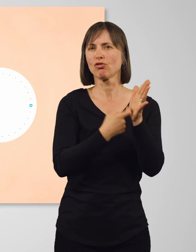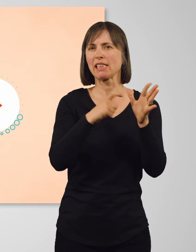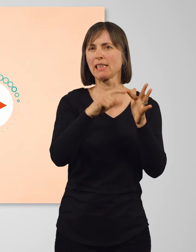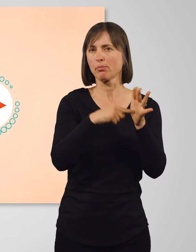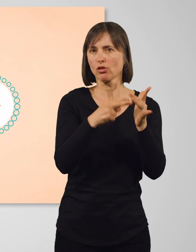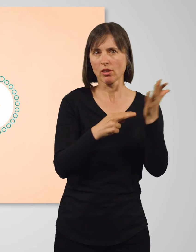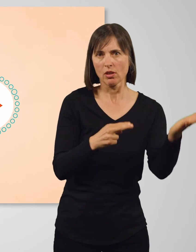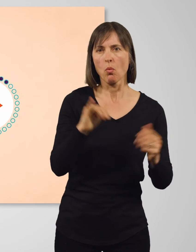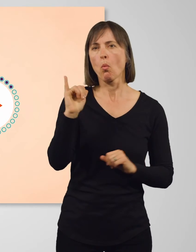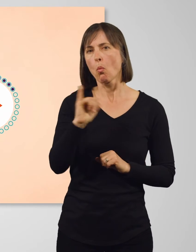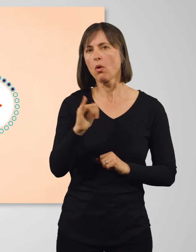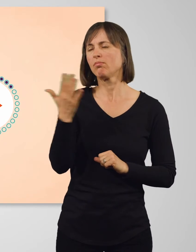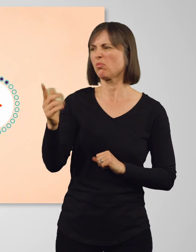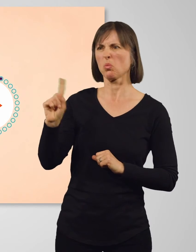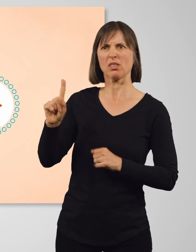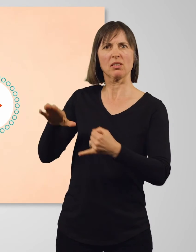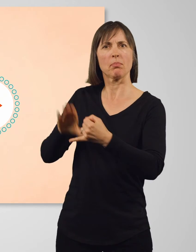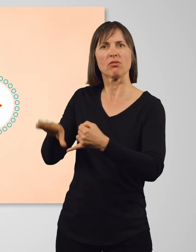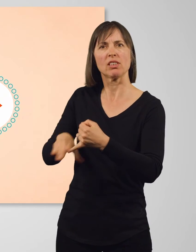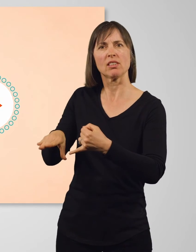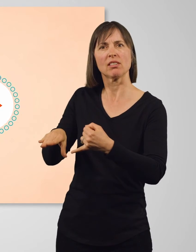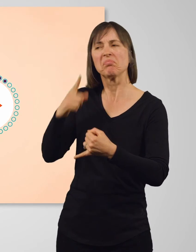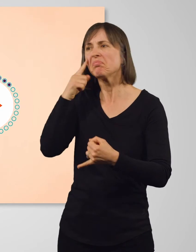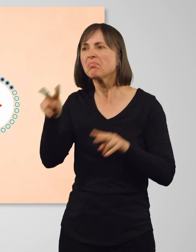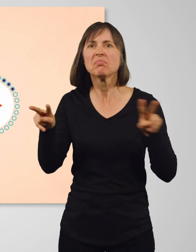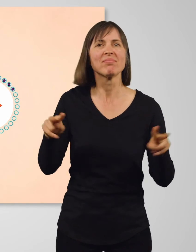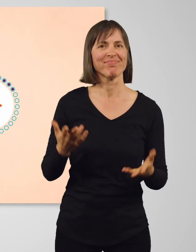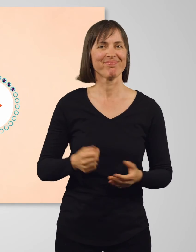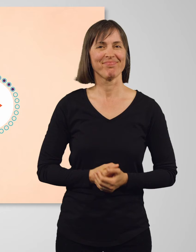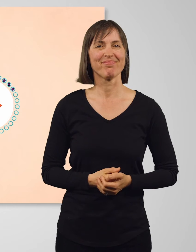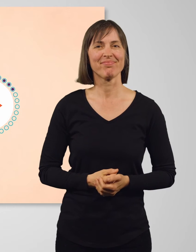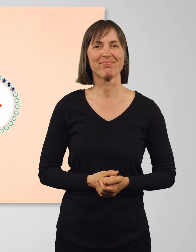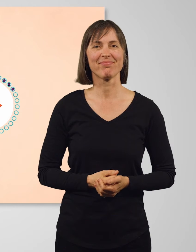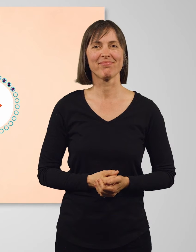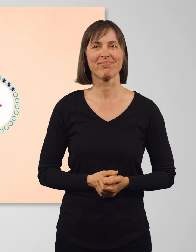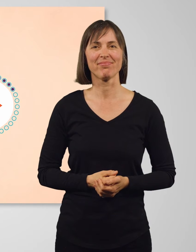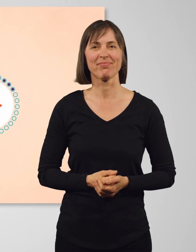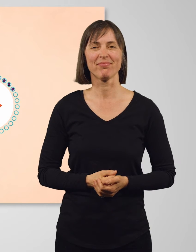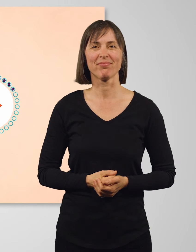we mentioned earlier, What is Contraception? Or our other related video, What are Periods?